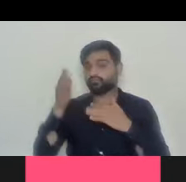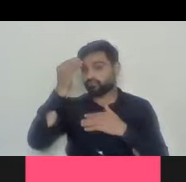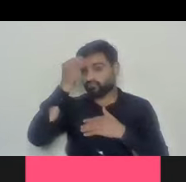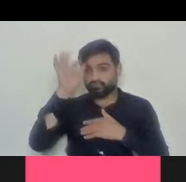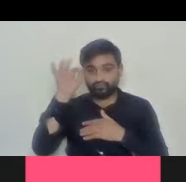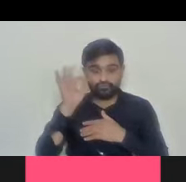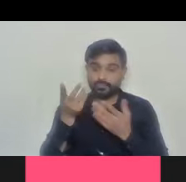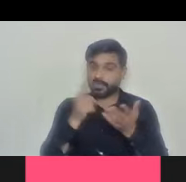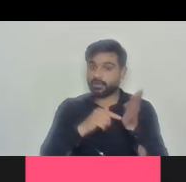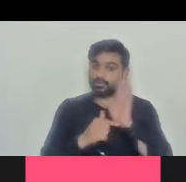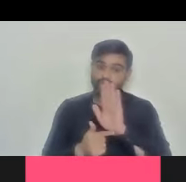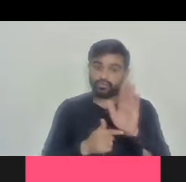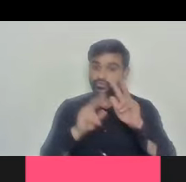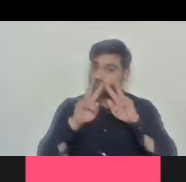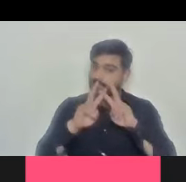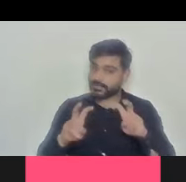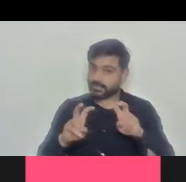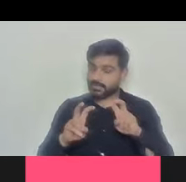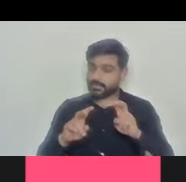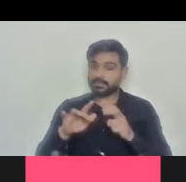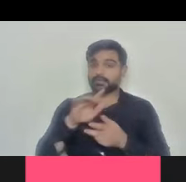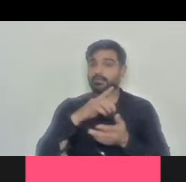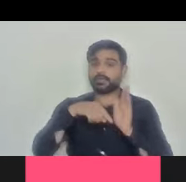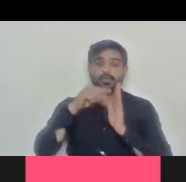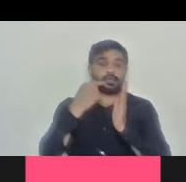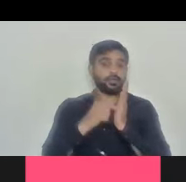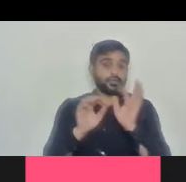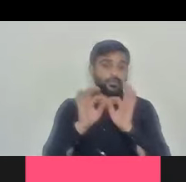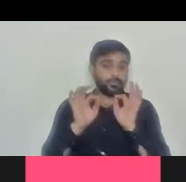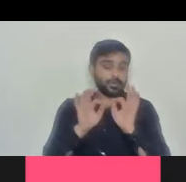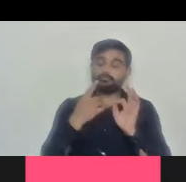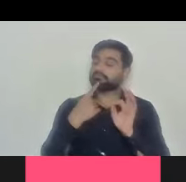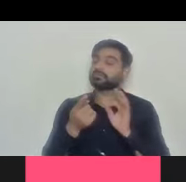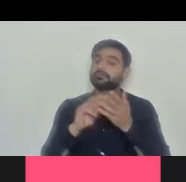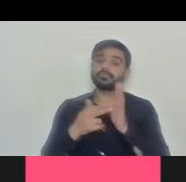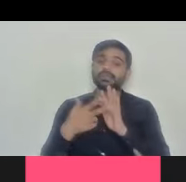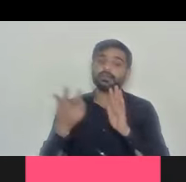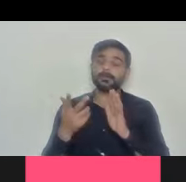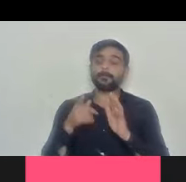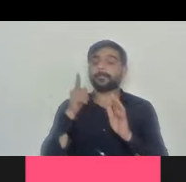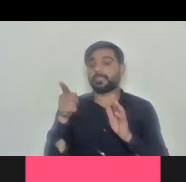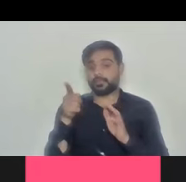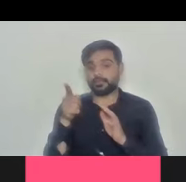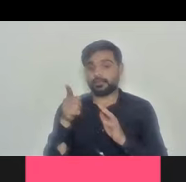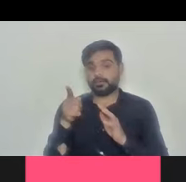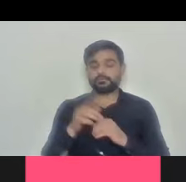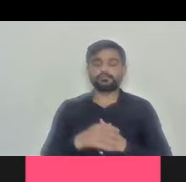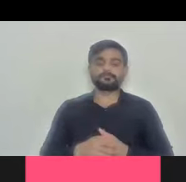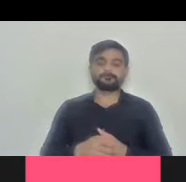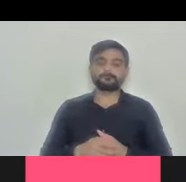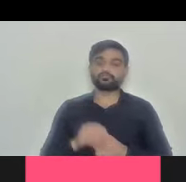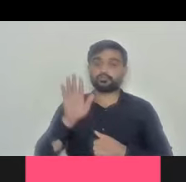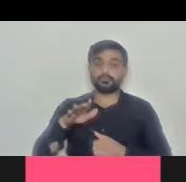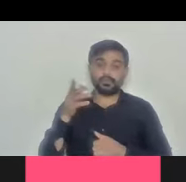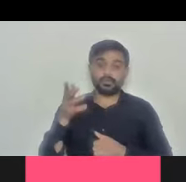might present your research in unauthentic ways, just because you do not